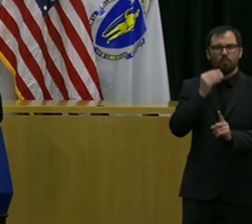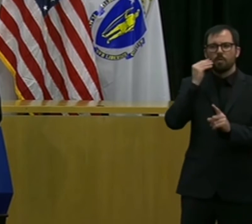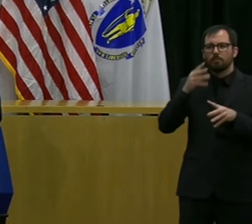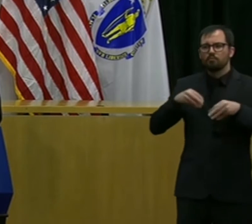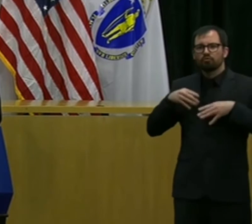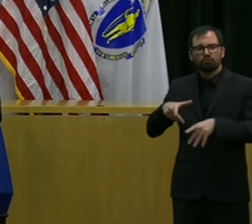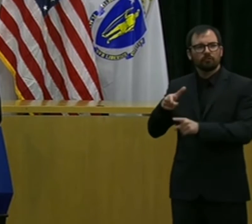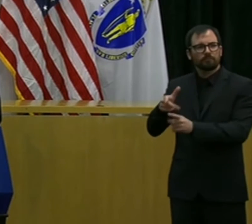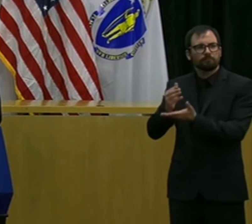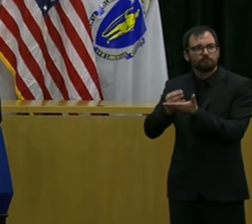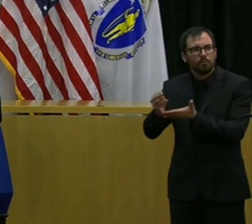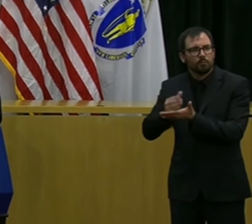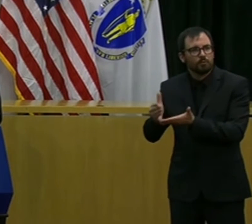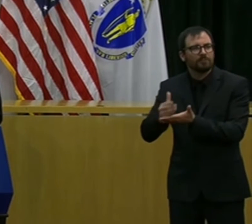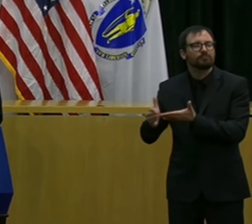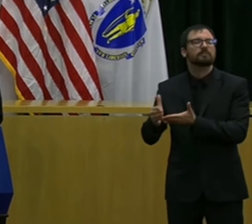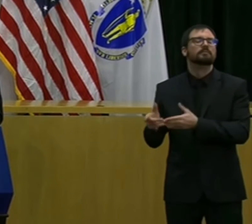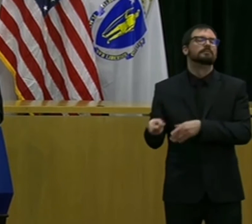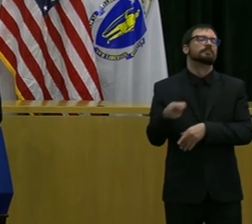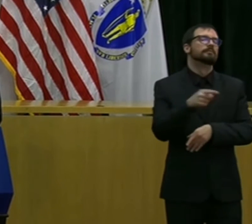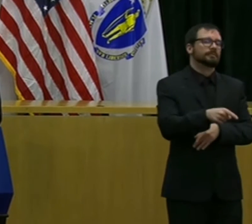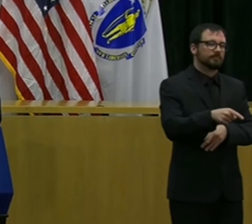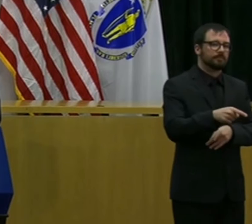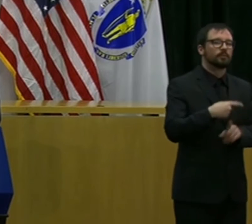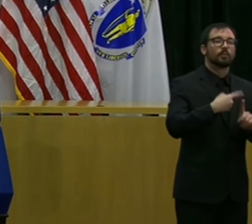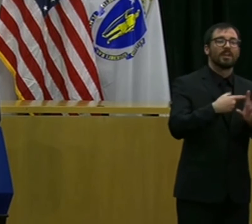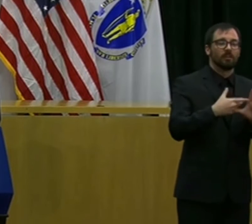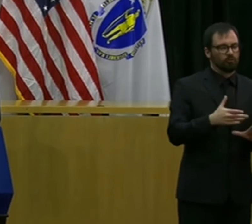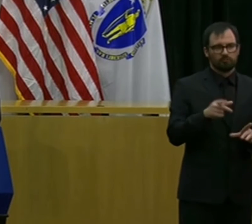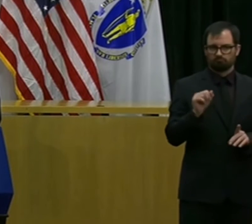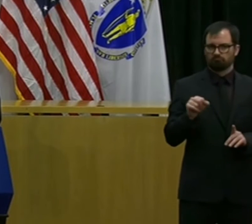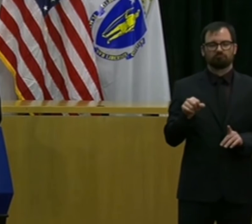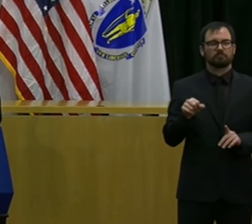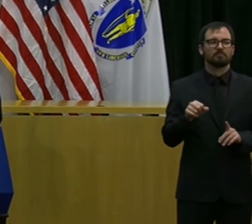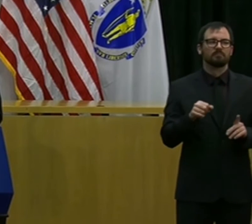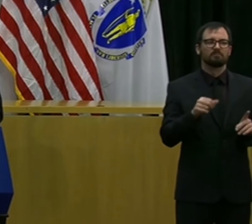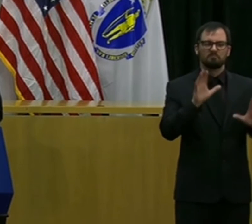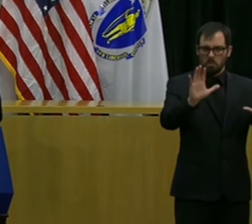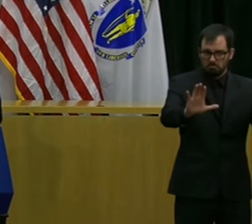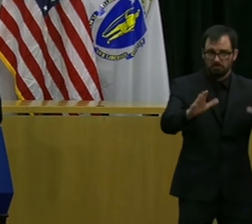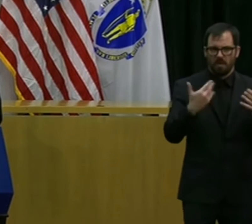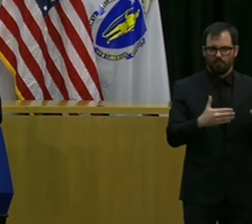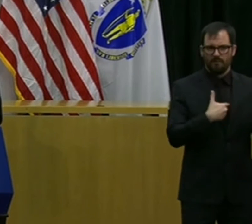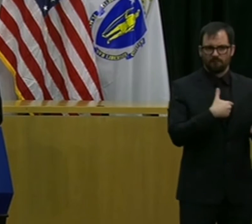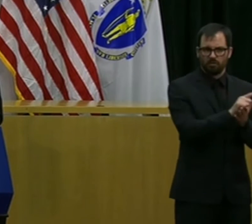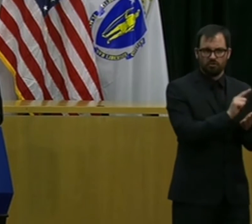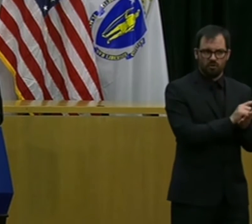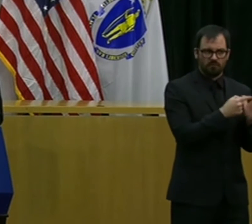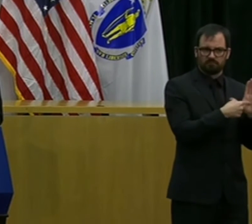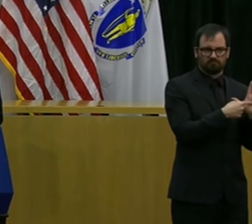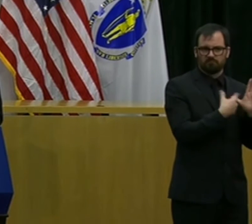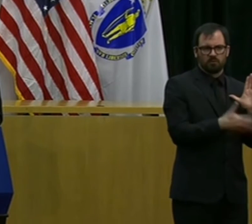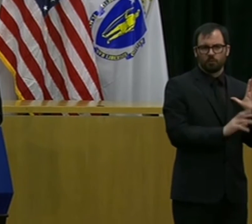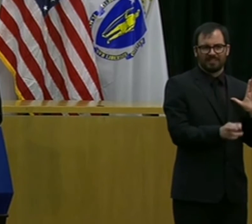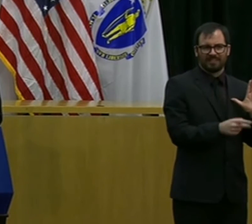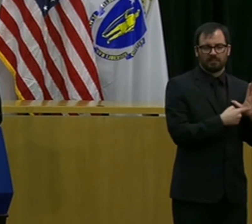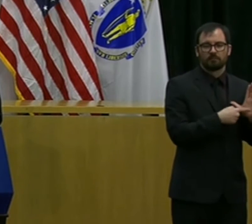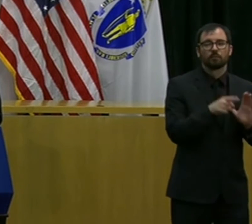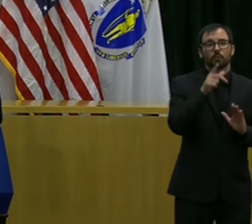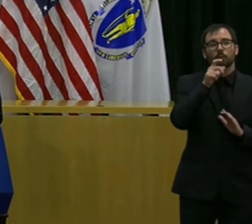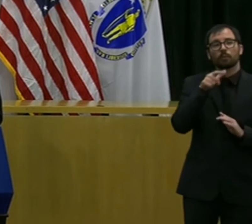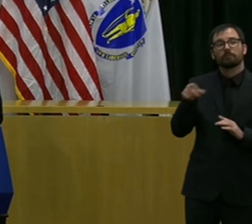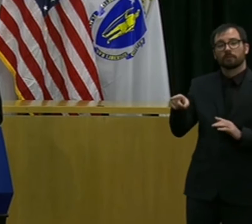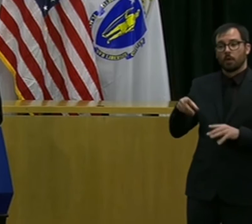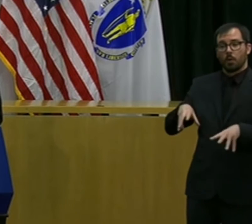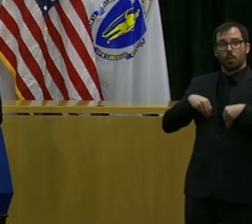Massachusetts, under existing state law, 90 days to cure on mortgages, 60 days to cure on